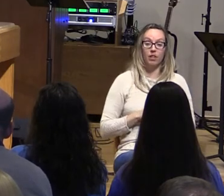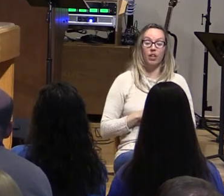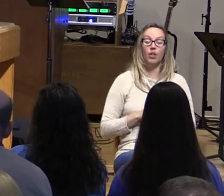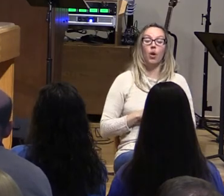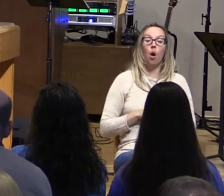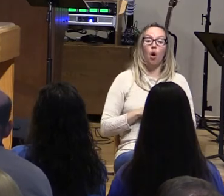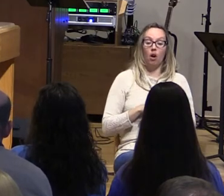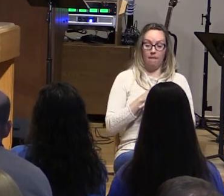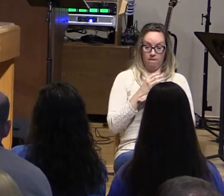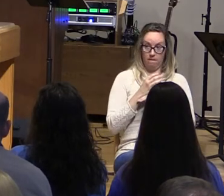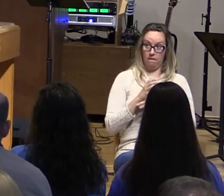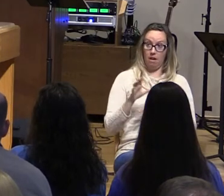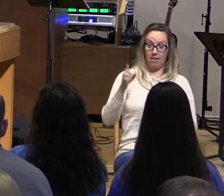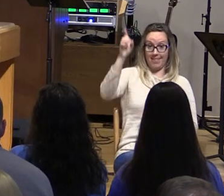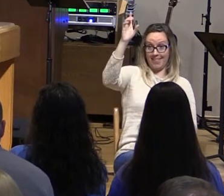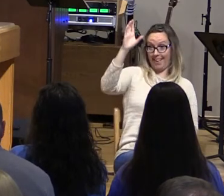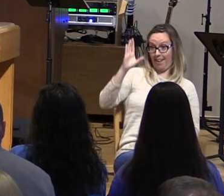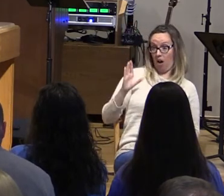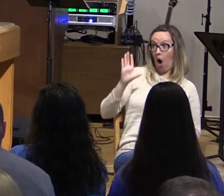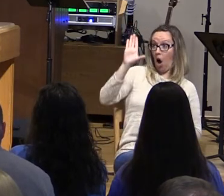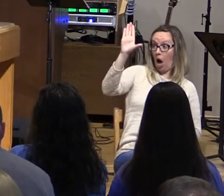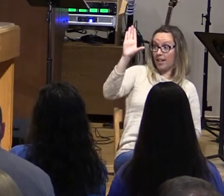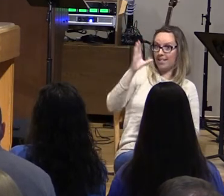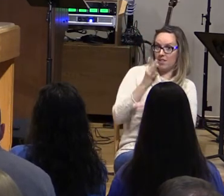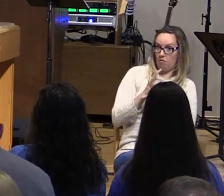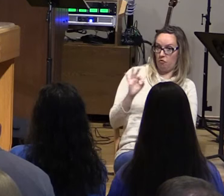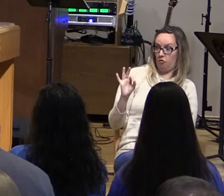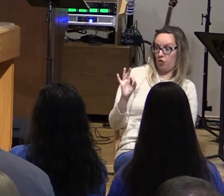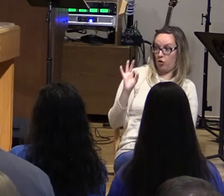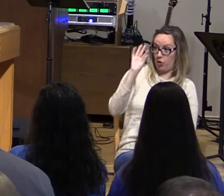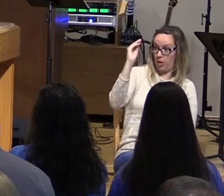free grace and saying, you have to earn it,